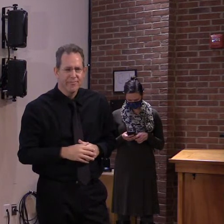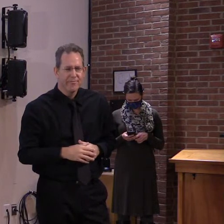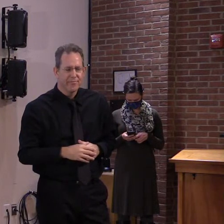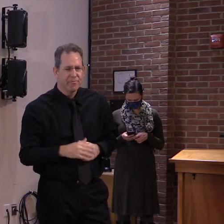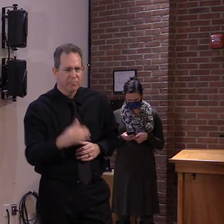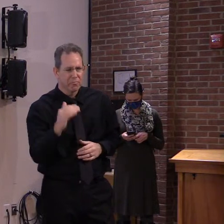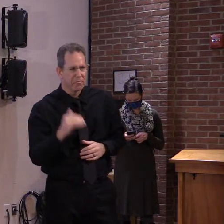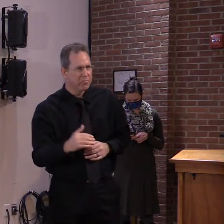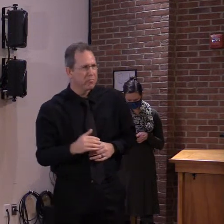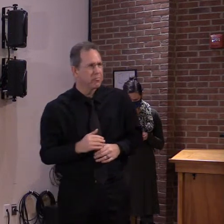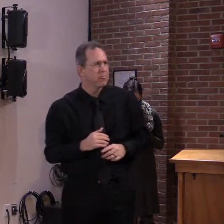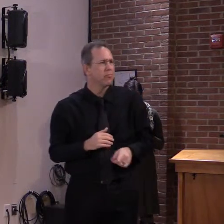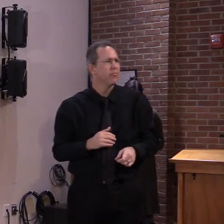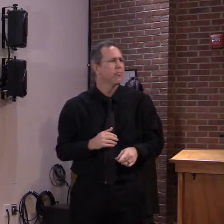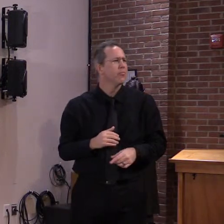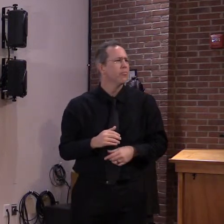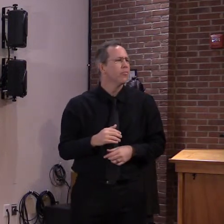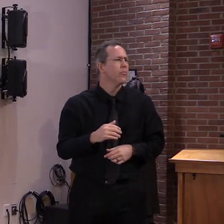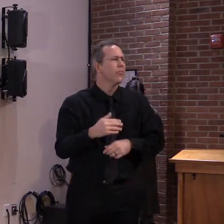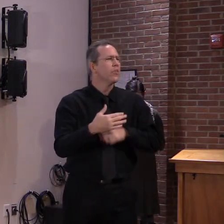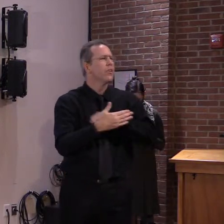Greg, the County Courier.